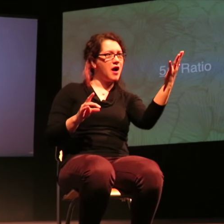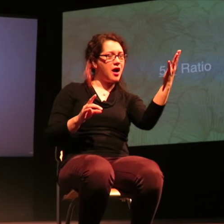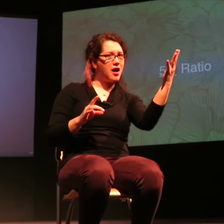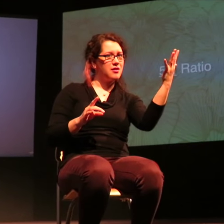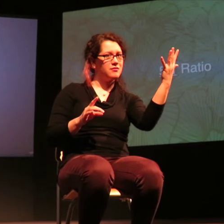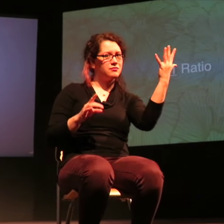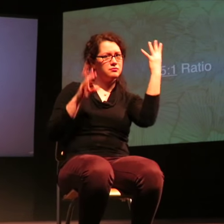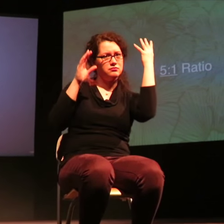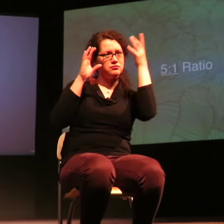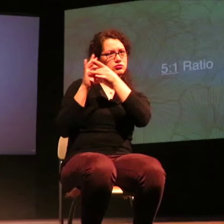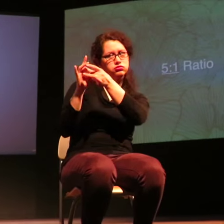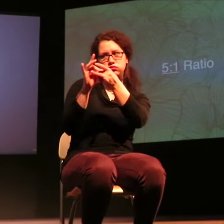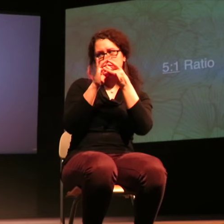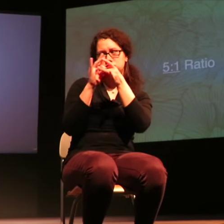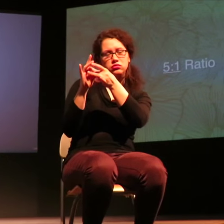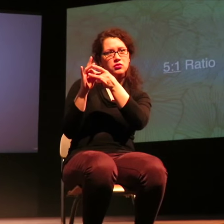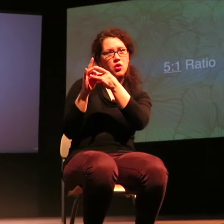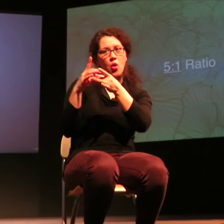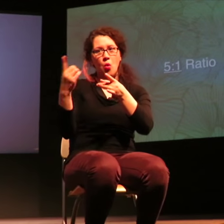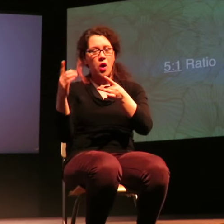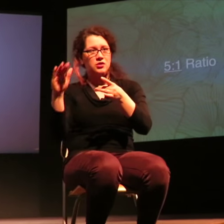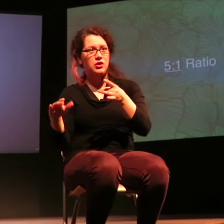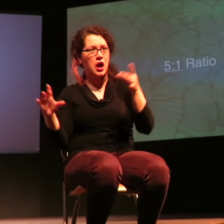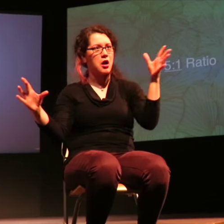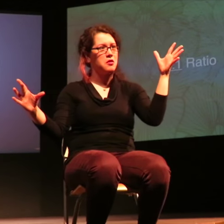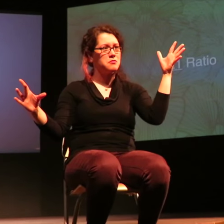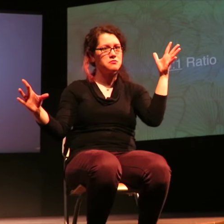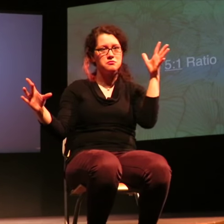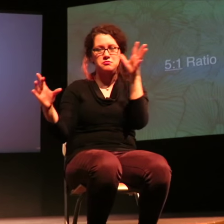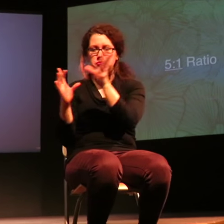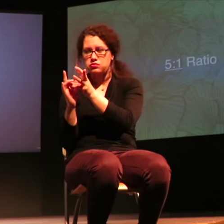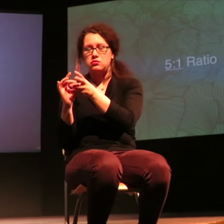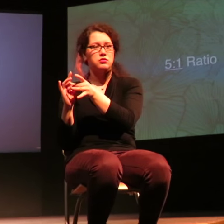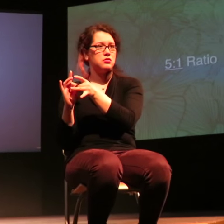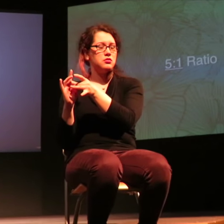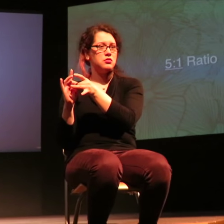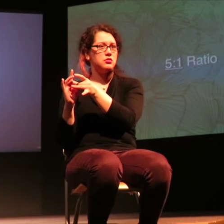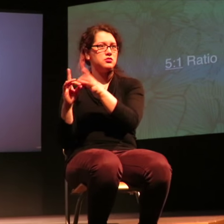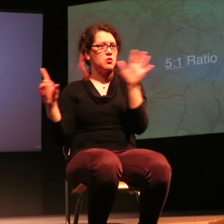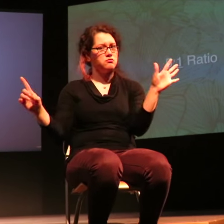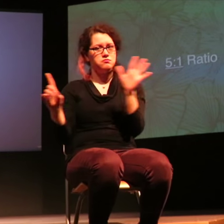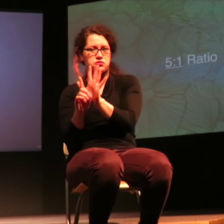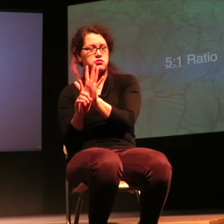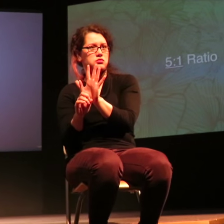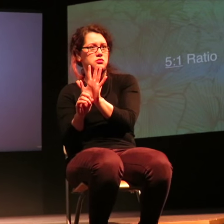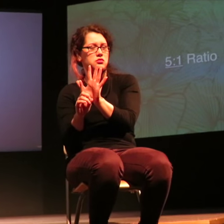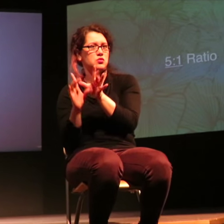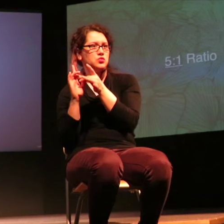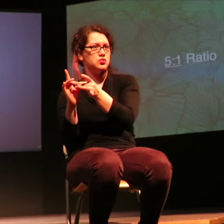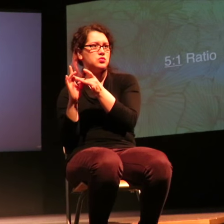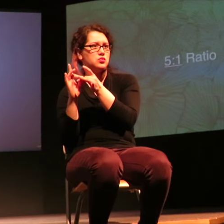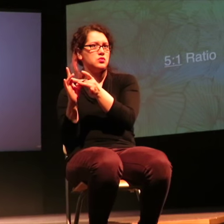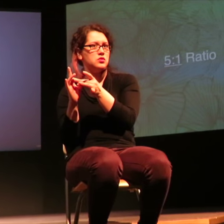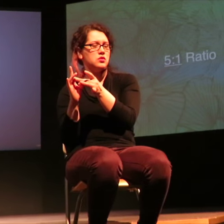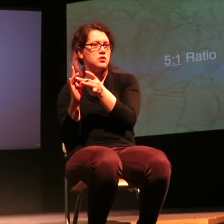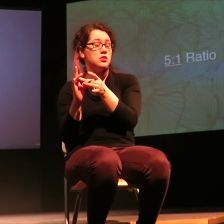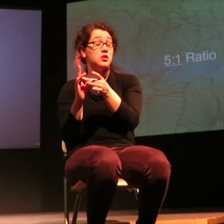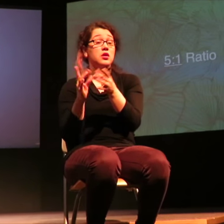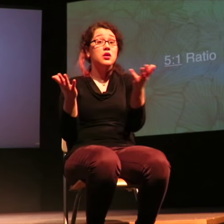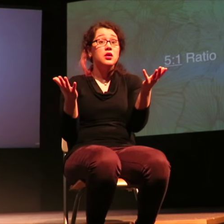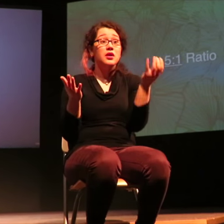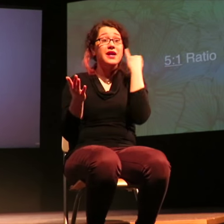intentional relationships for every 1 child. What would happen to your children if you started having intentional